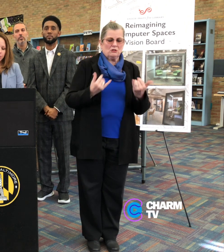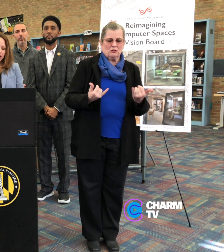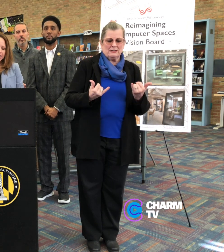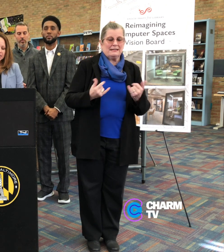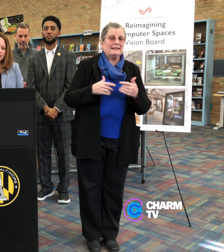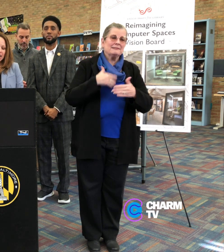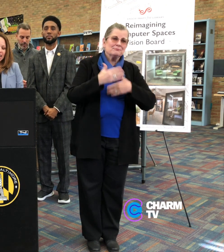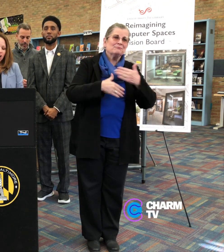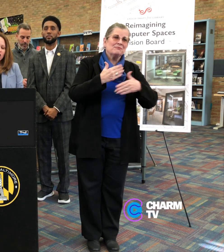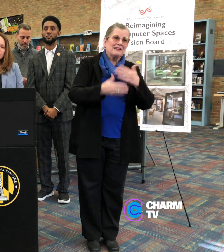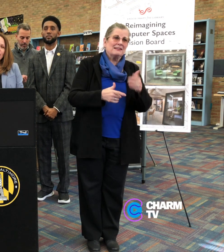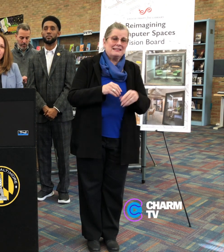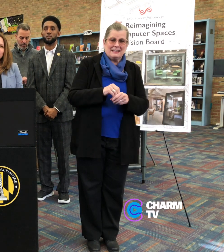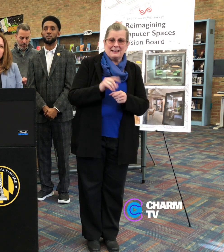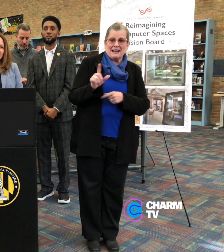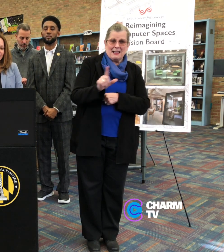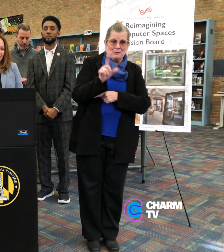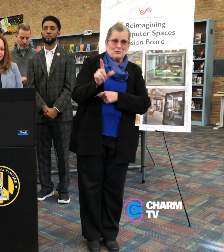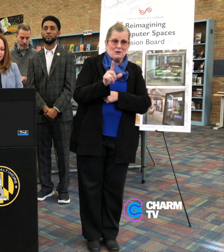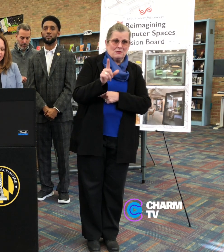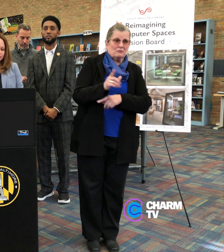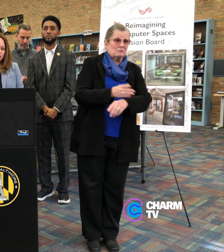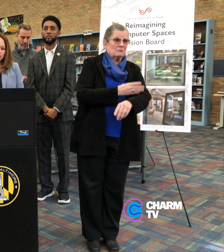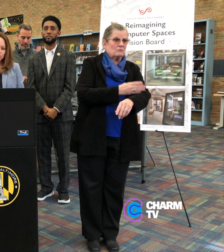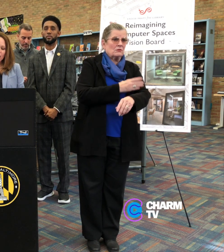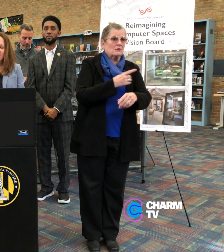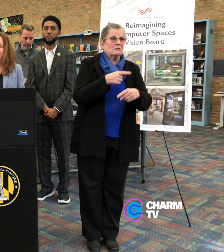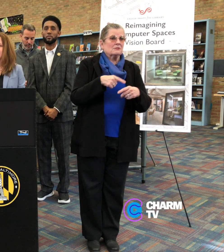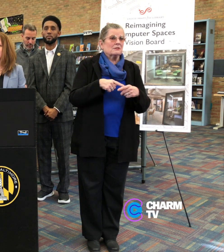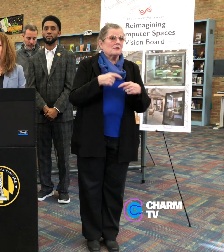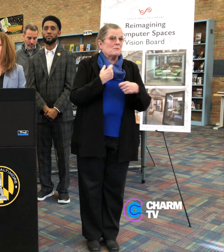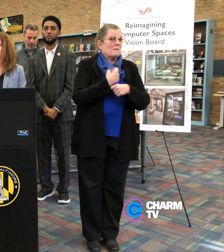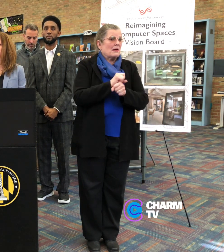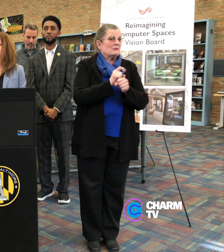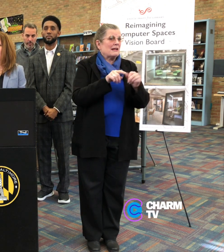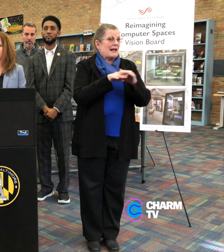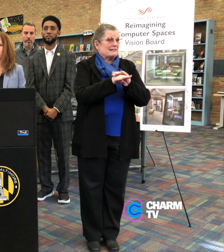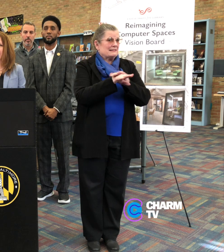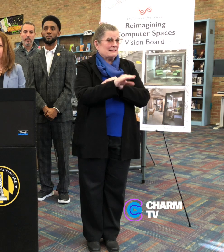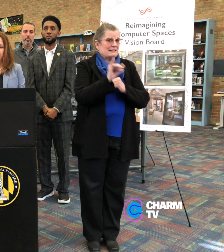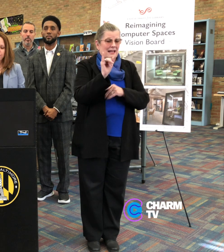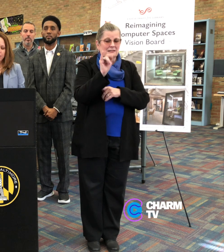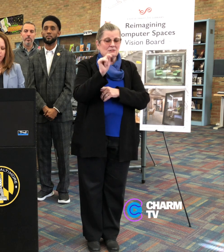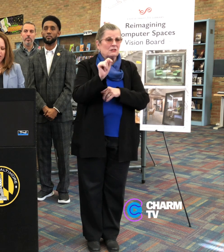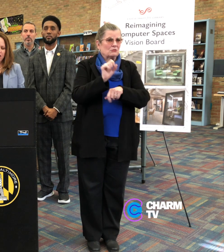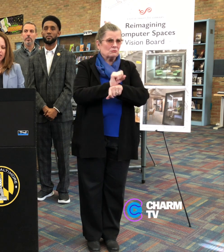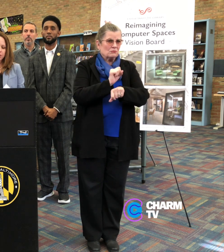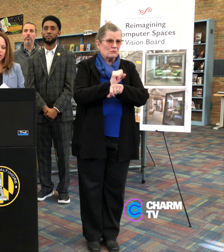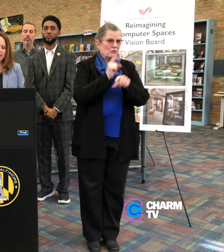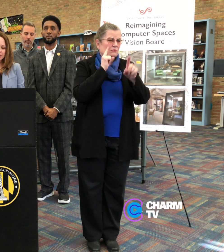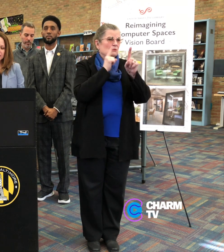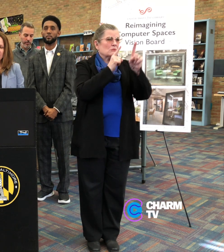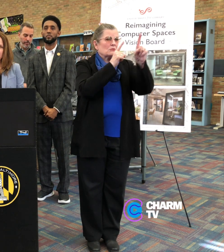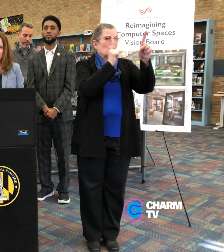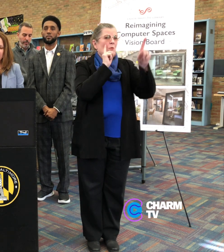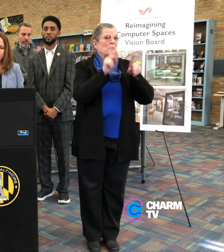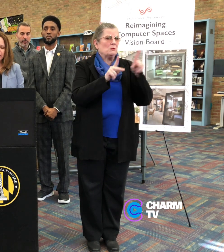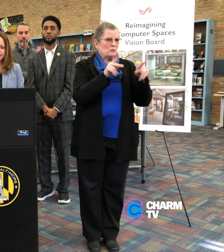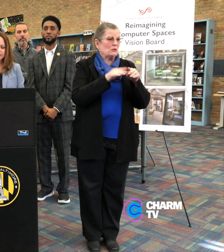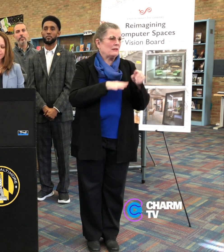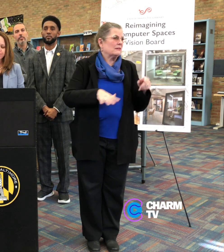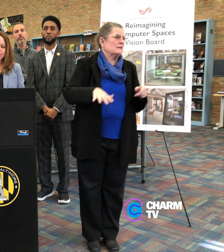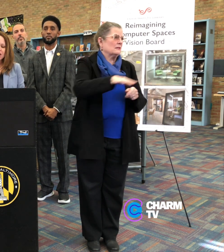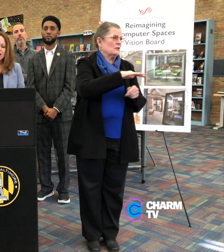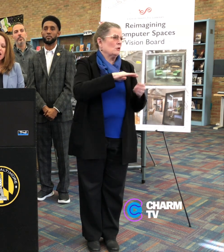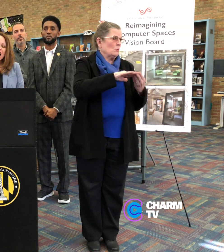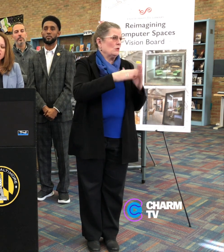our libraries, it also helps create access to IT career pathways for people in our communities and our